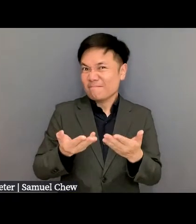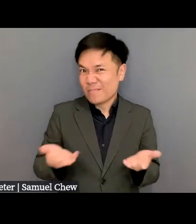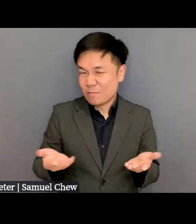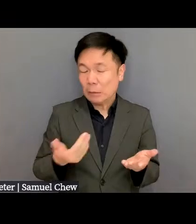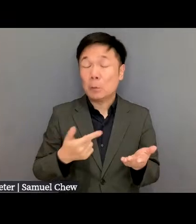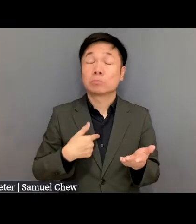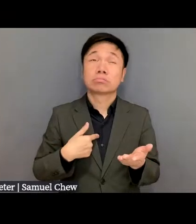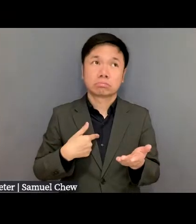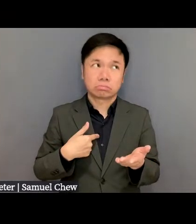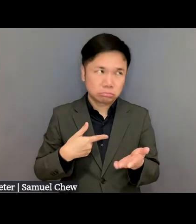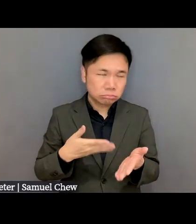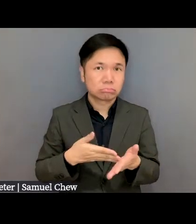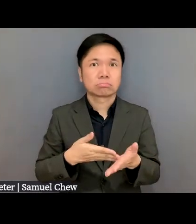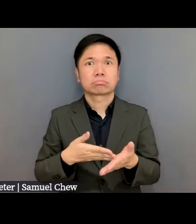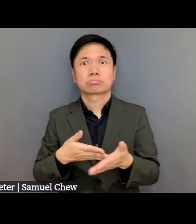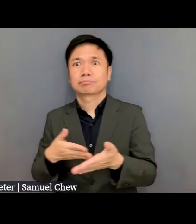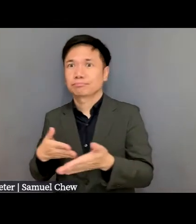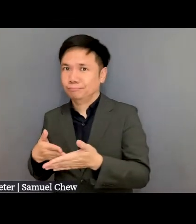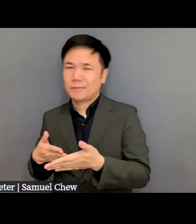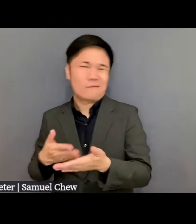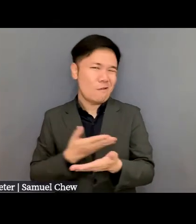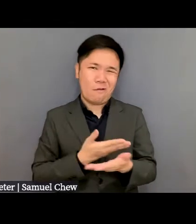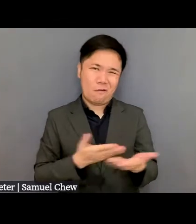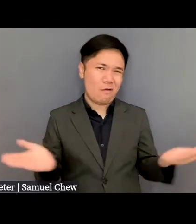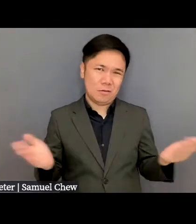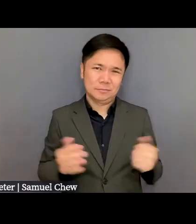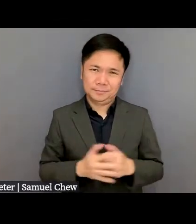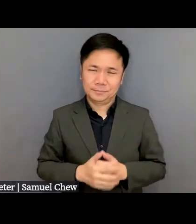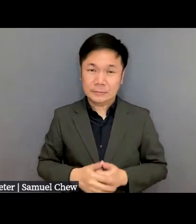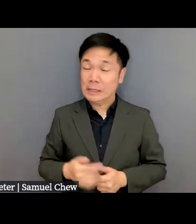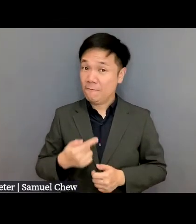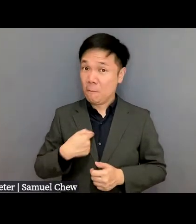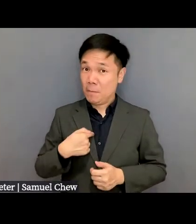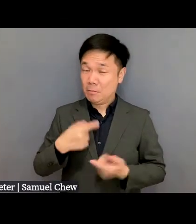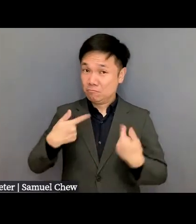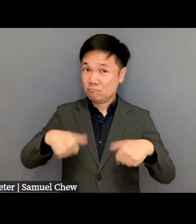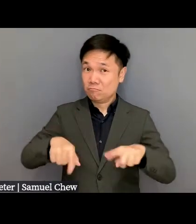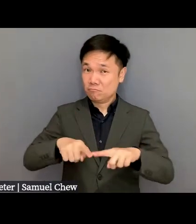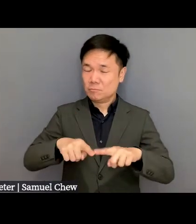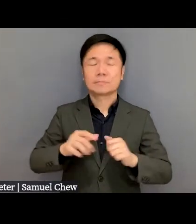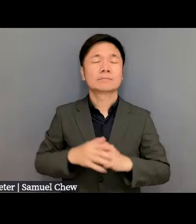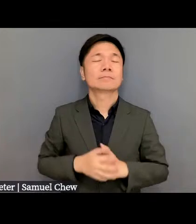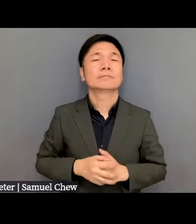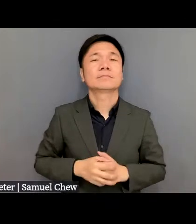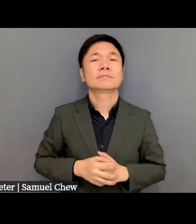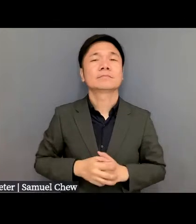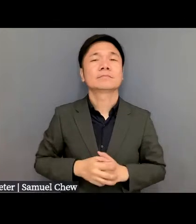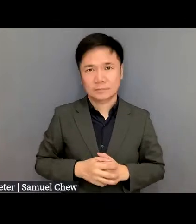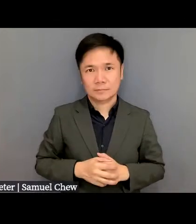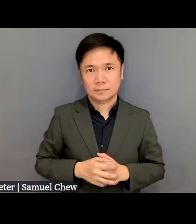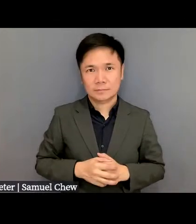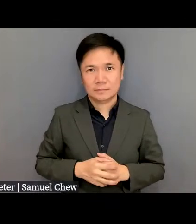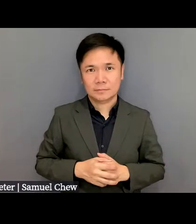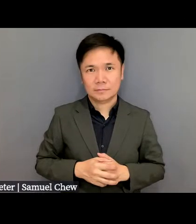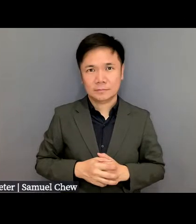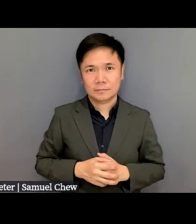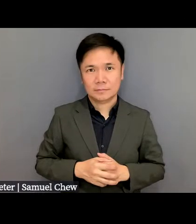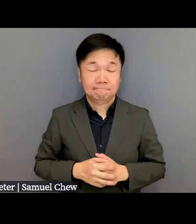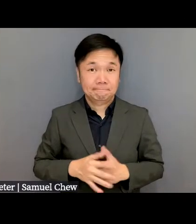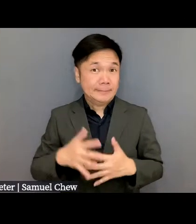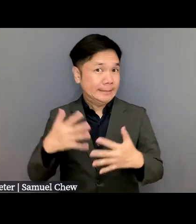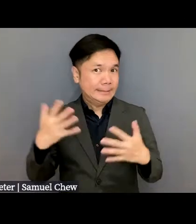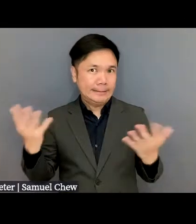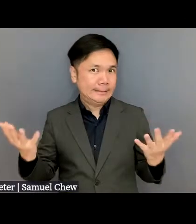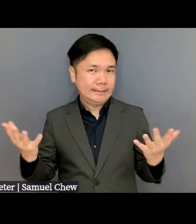for any sector. For our sector, mainly in this specific matter, it is not an